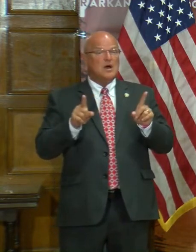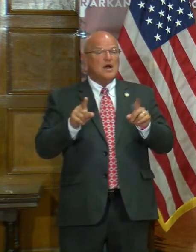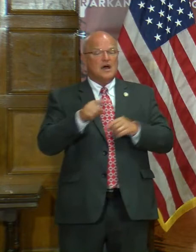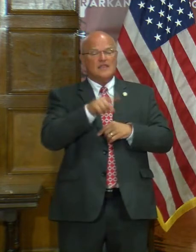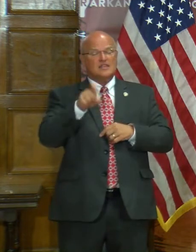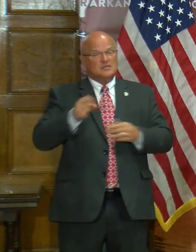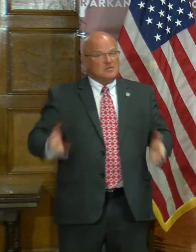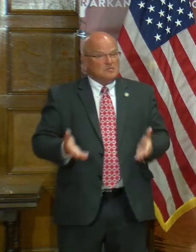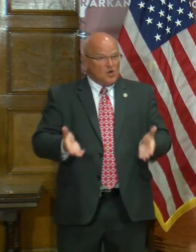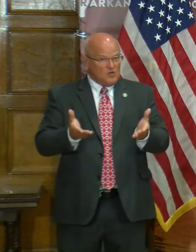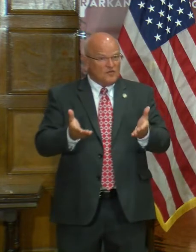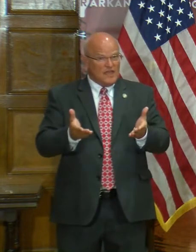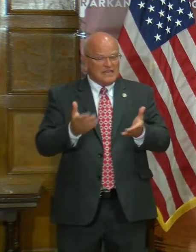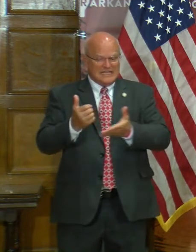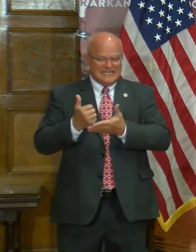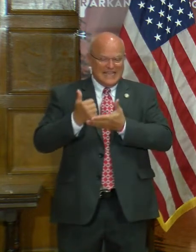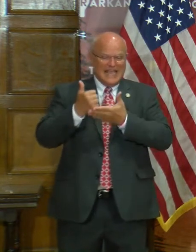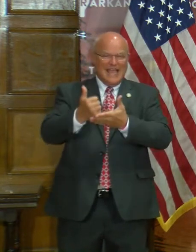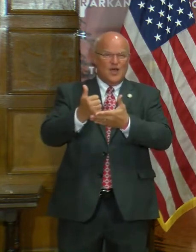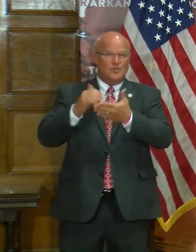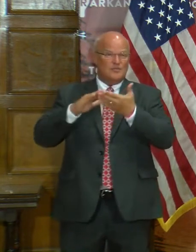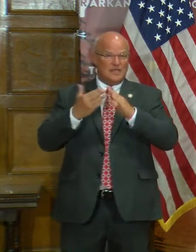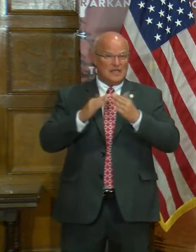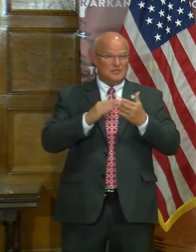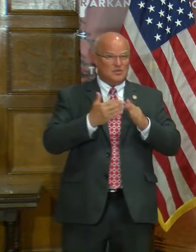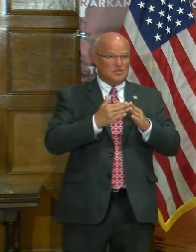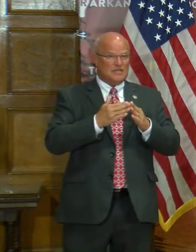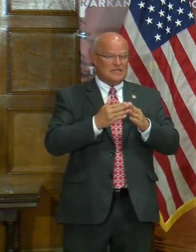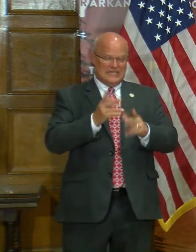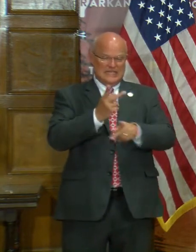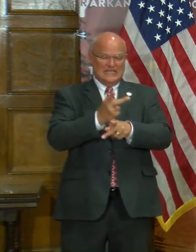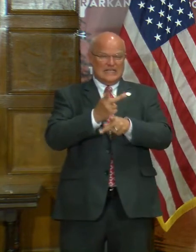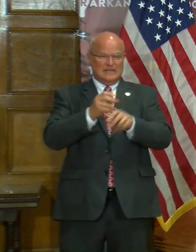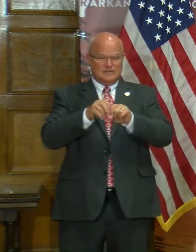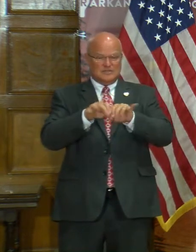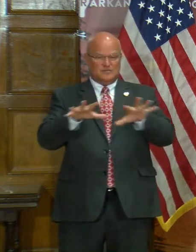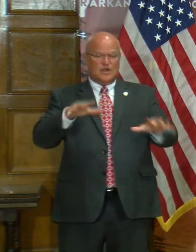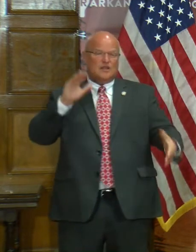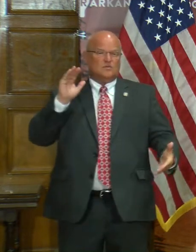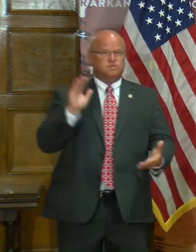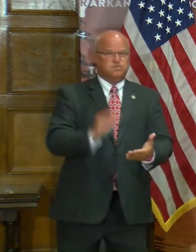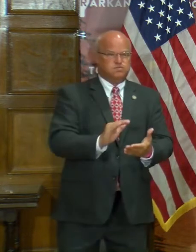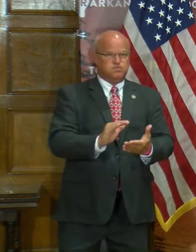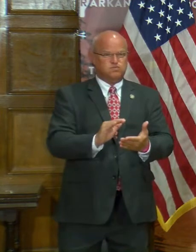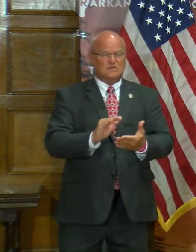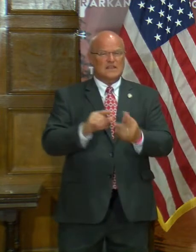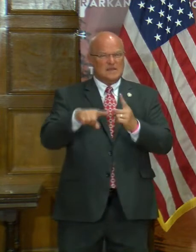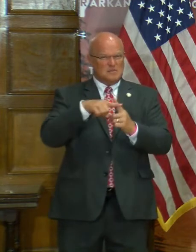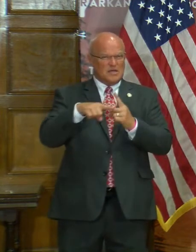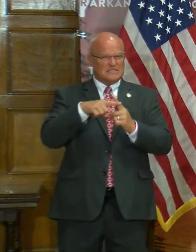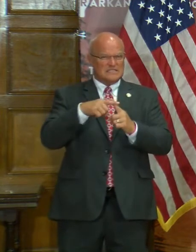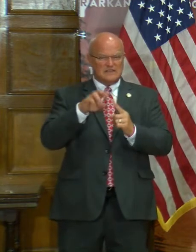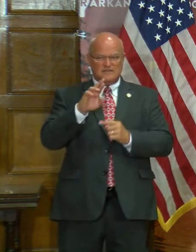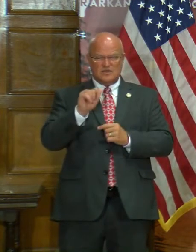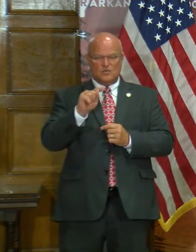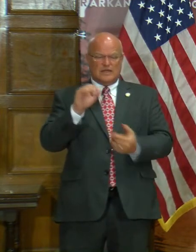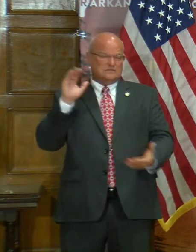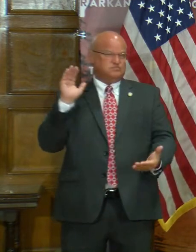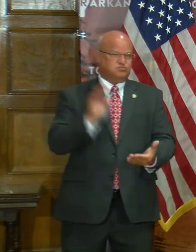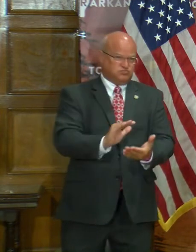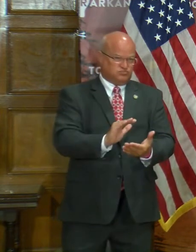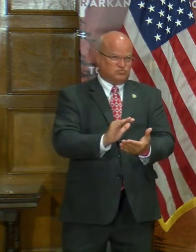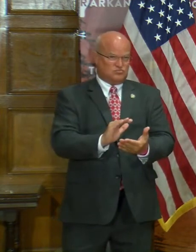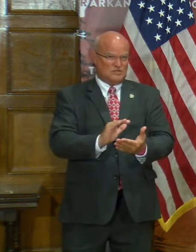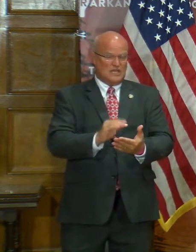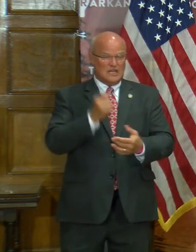be motivated to help their community, to keep that spread down, to reduce that positivity, and to understand the risk.